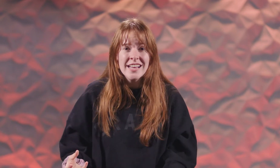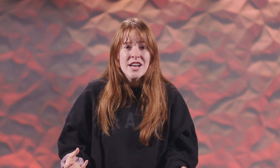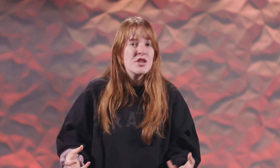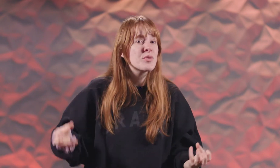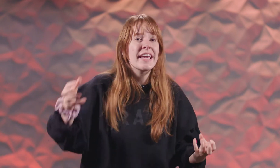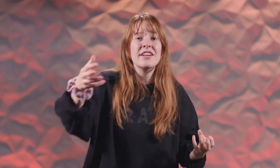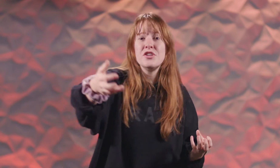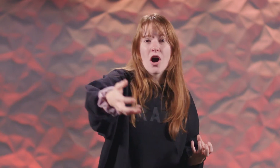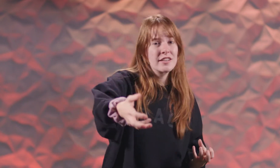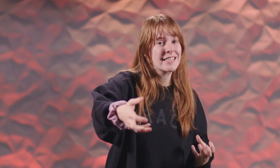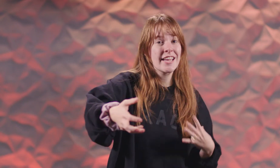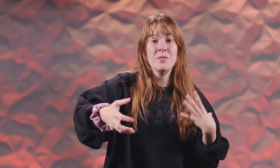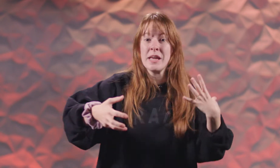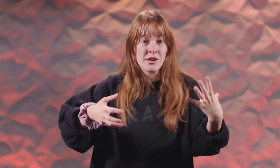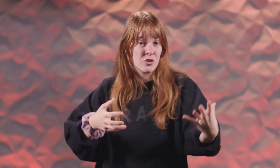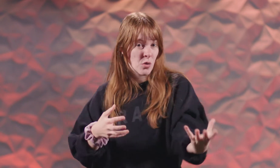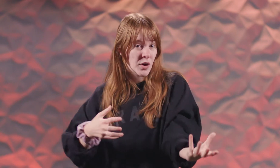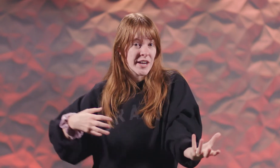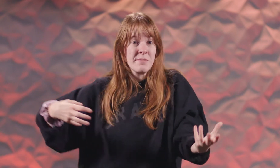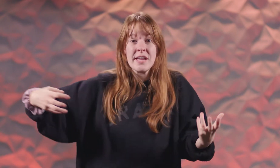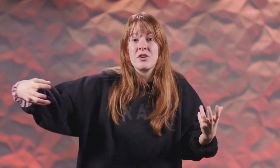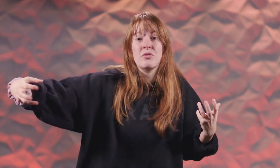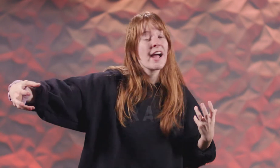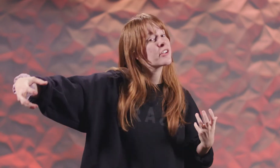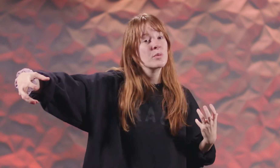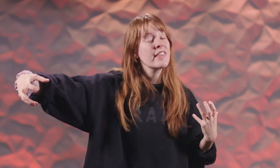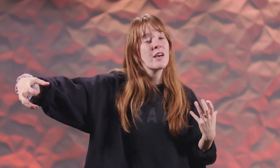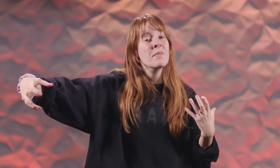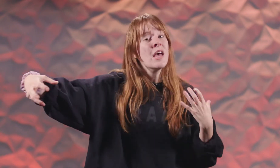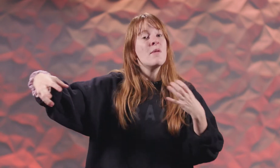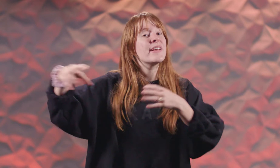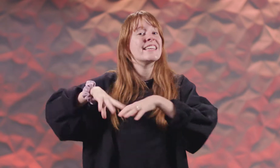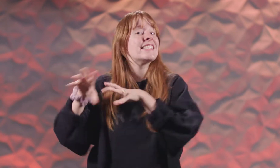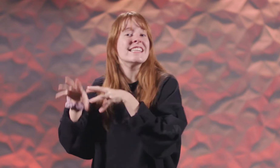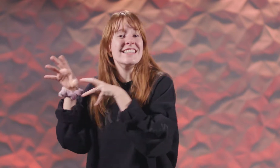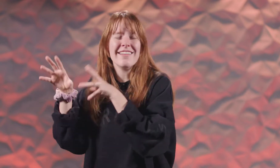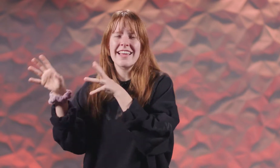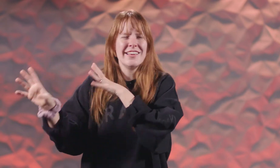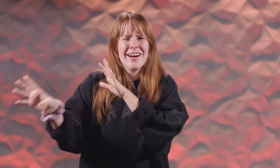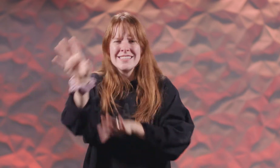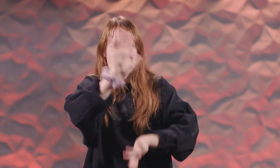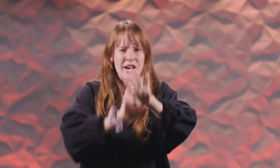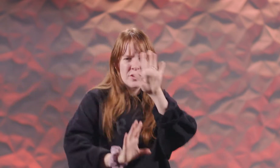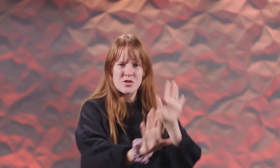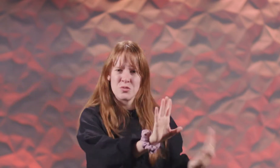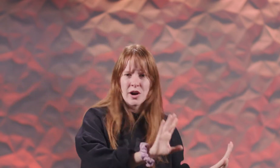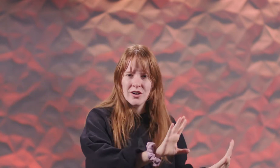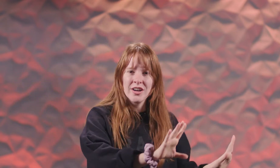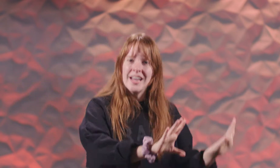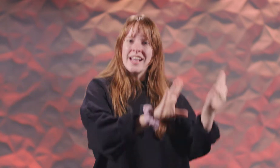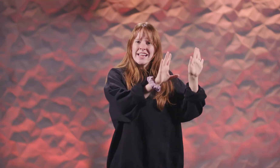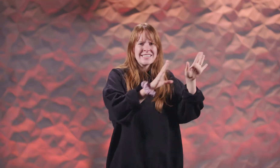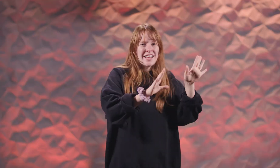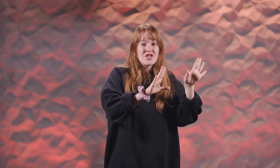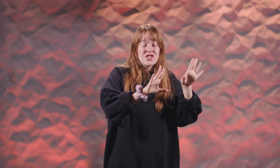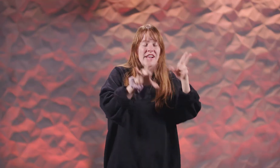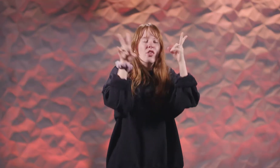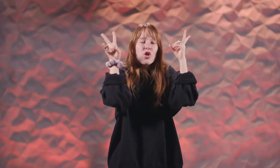You can talk to Him, ignore Him, interact with Him, because He's not like God's errand runner. He's not just like the